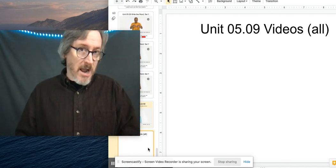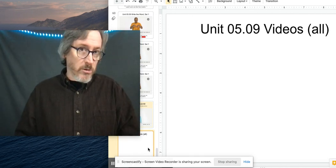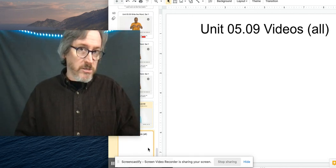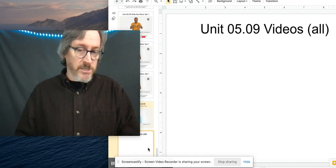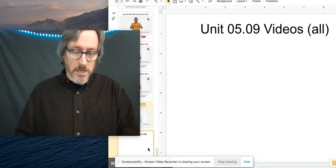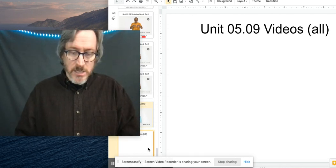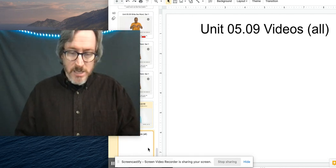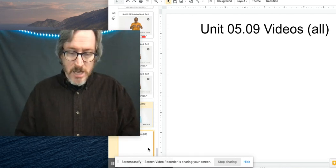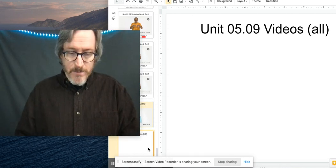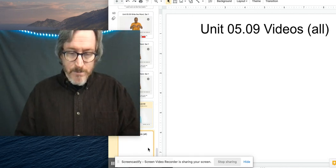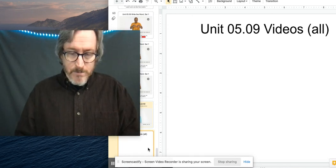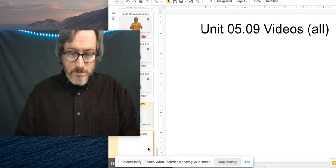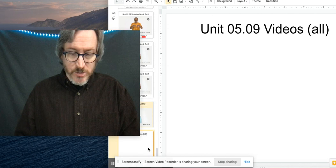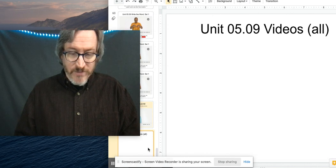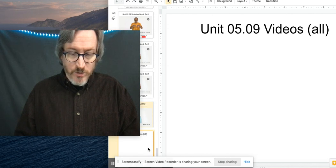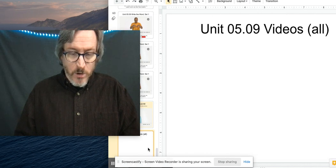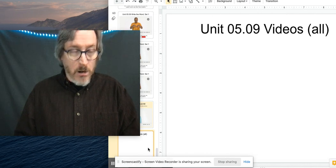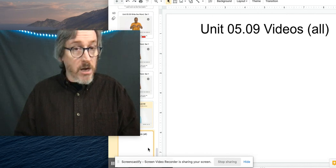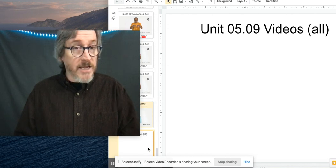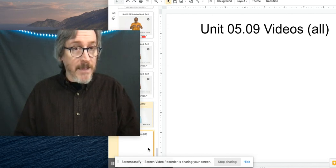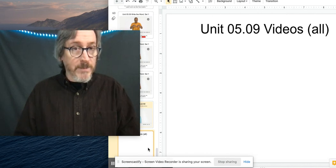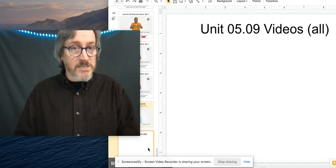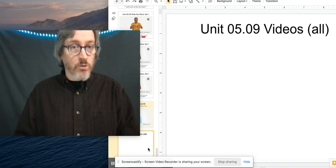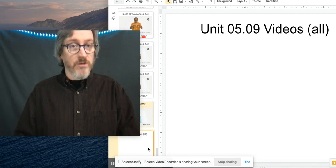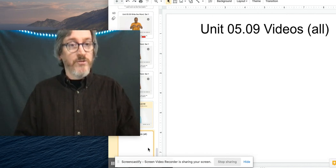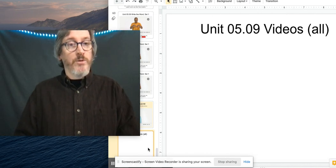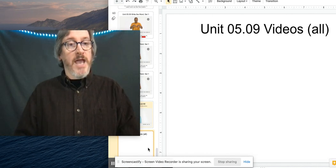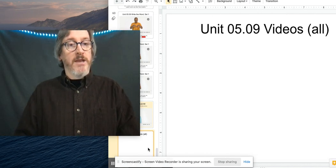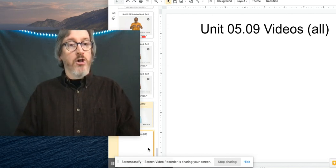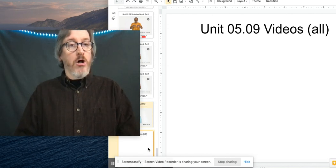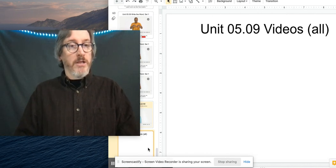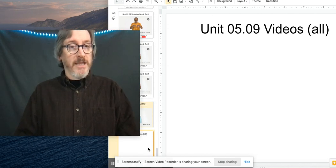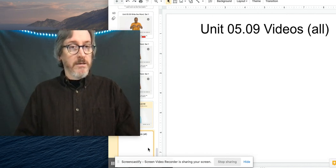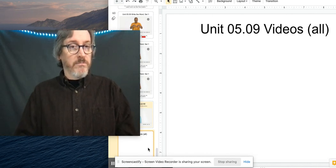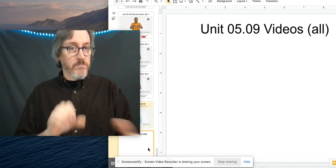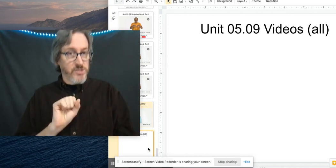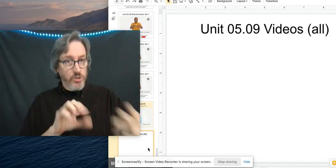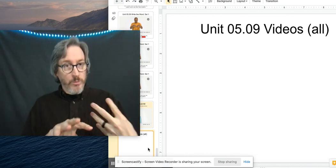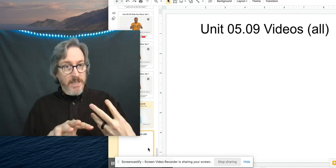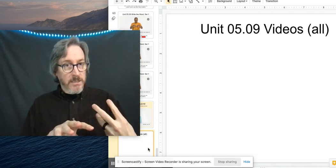more hours. So if you are on campus, or if you can call